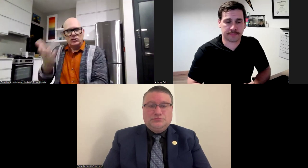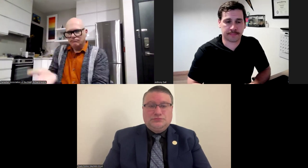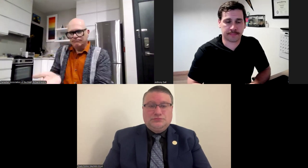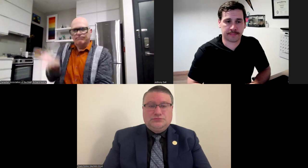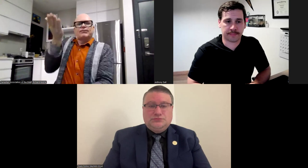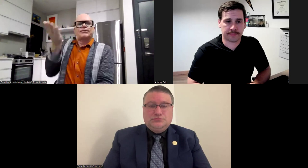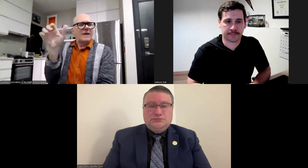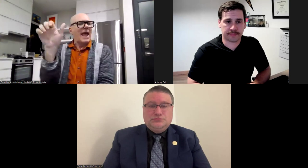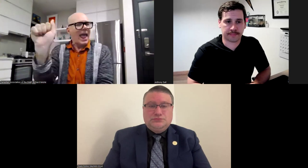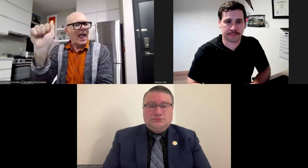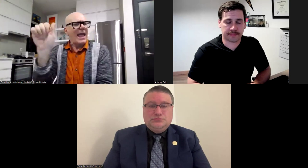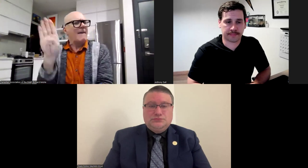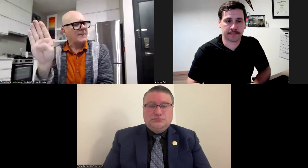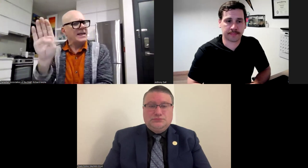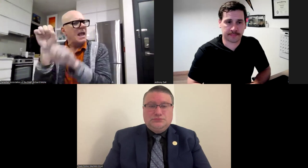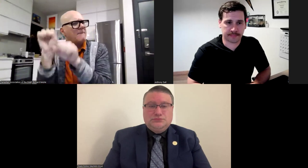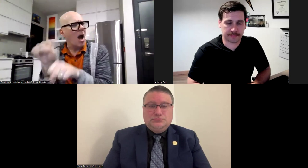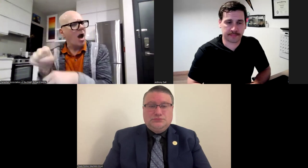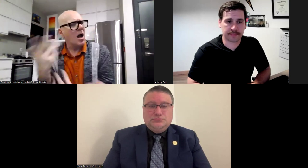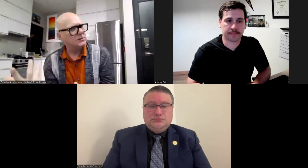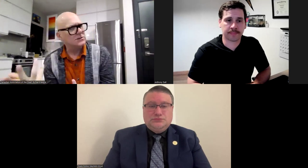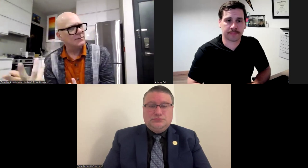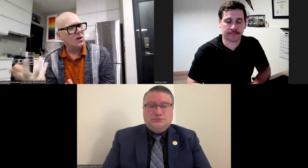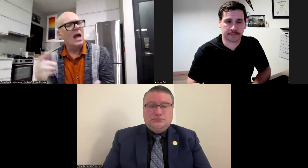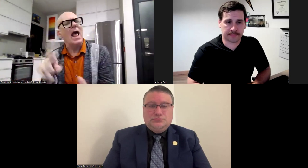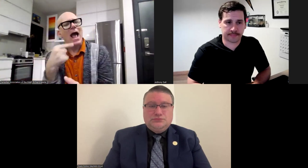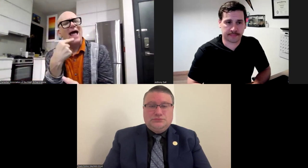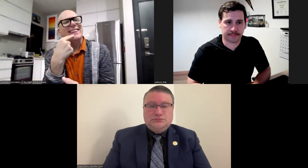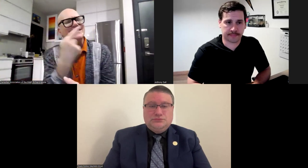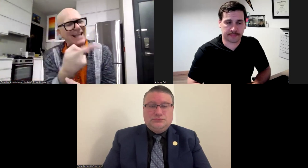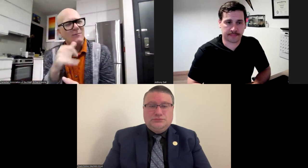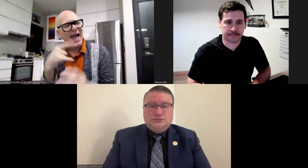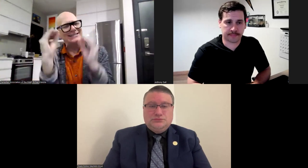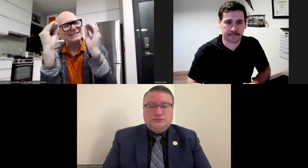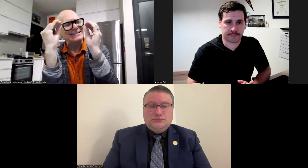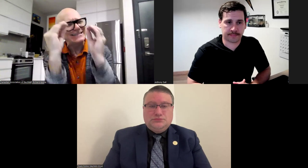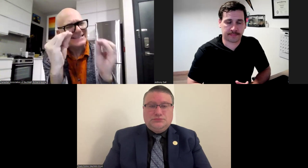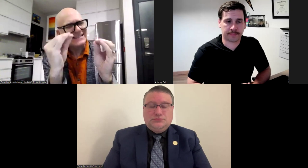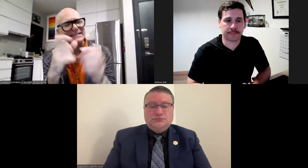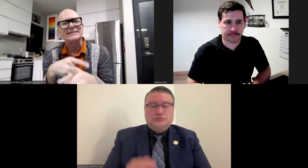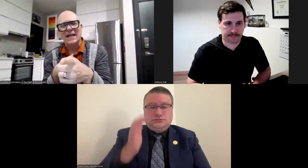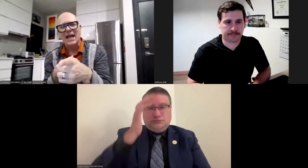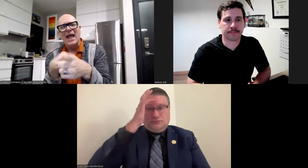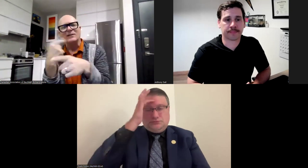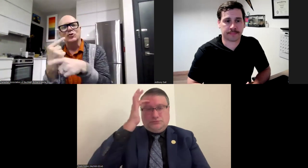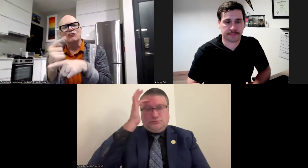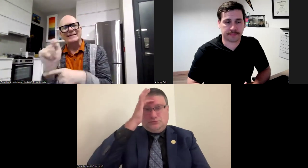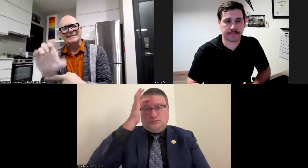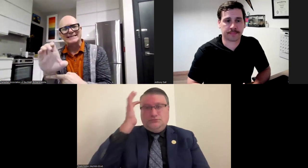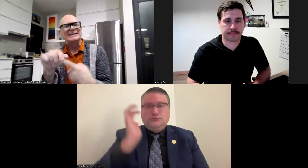no, with an interpreter, with a deaf role model, with the capacity of an EA who signs, teach a child